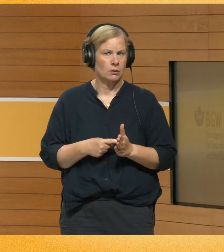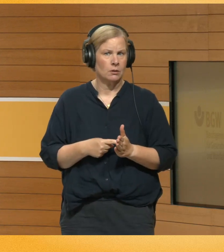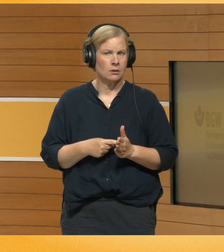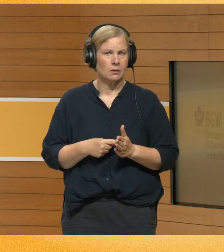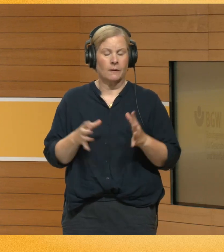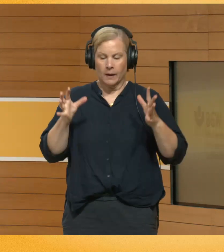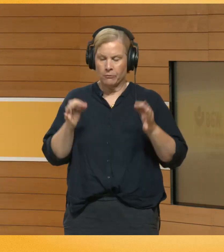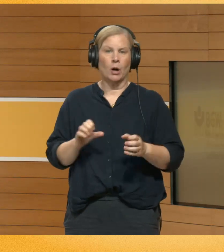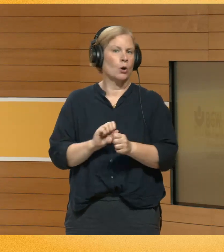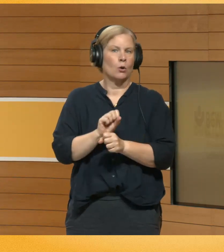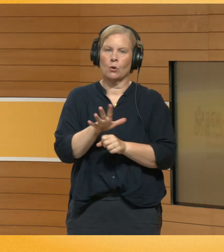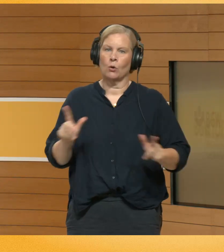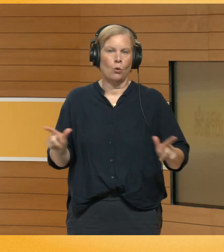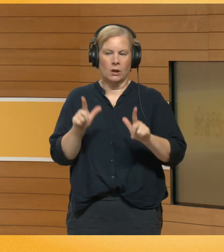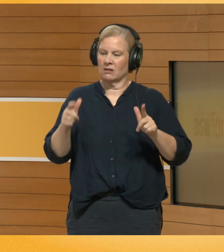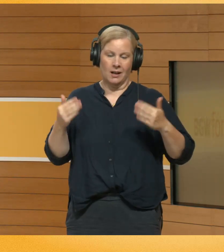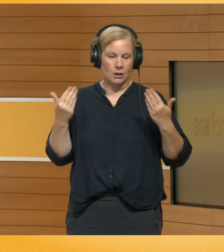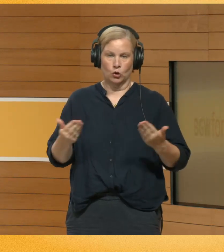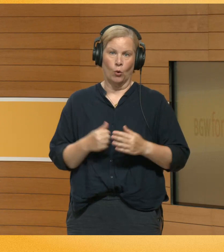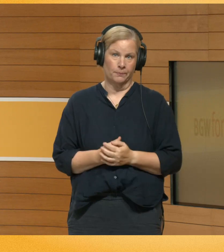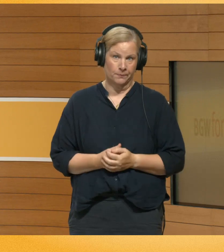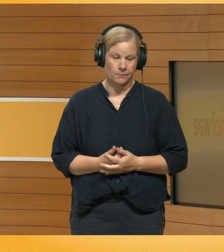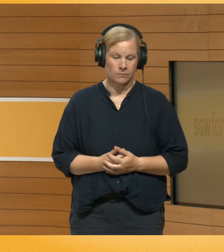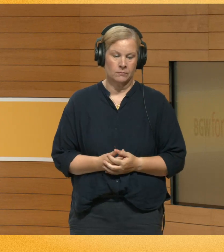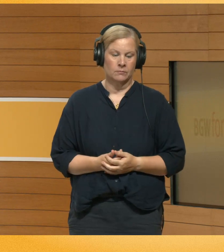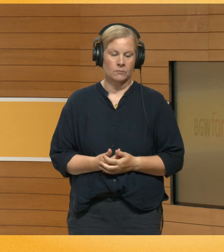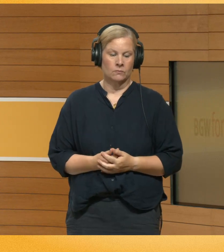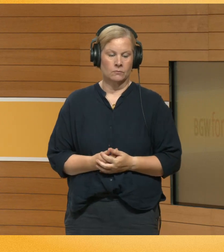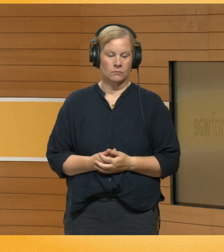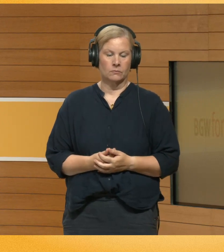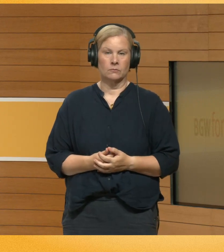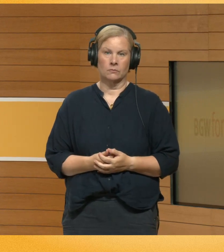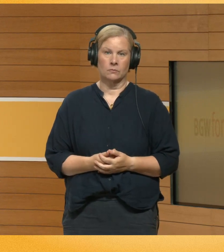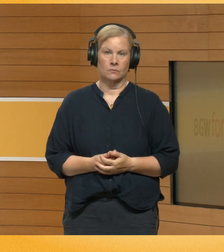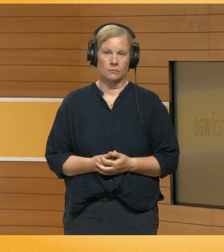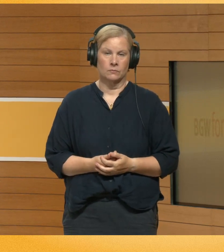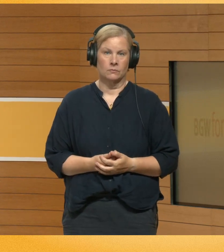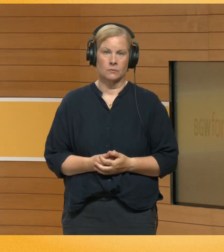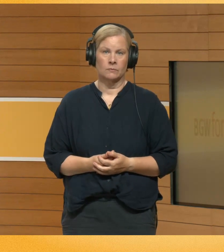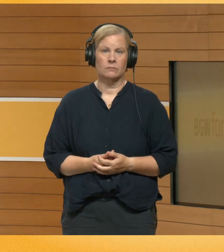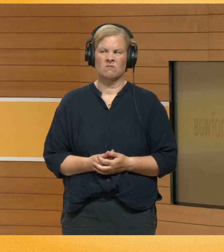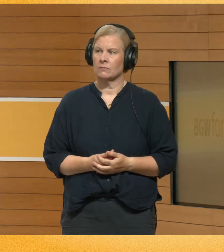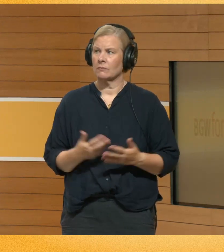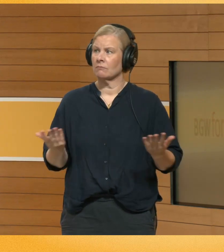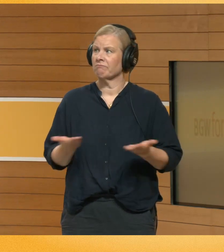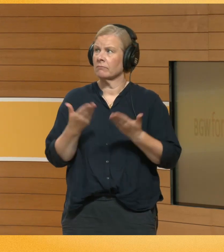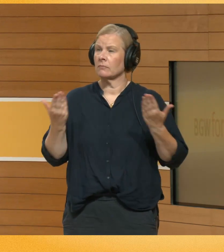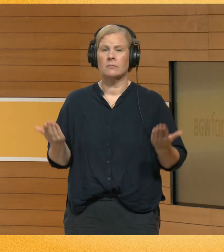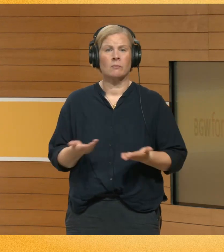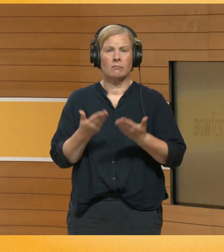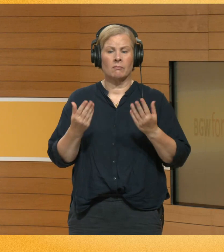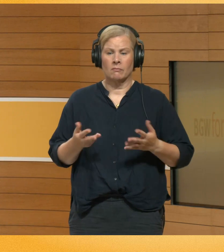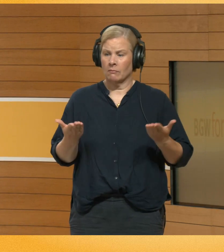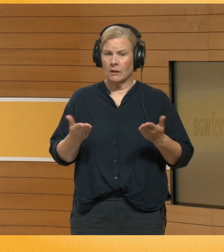was the exposure to this traumatic event, and this being also the highly at risk